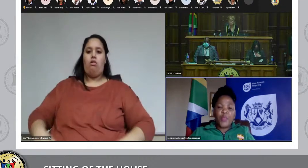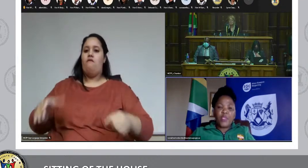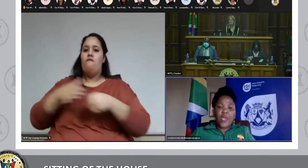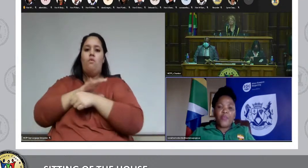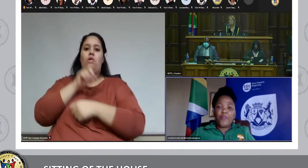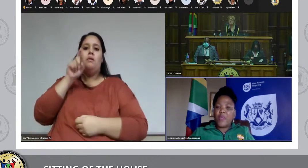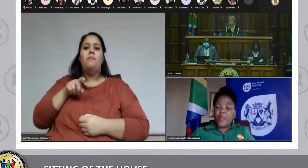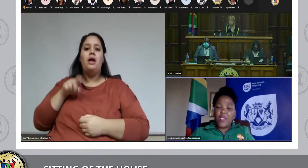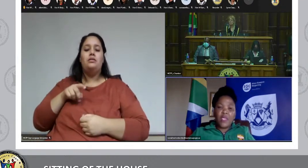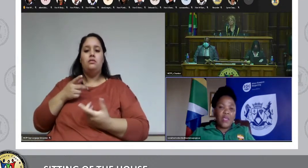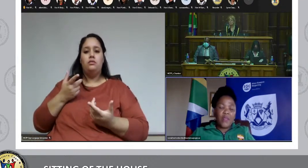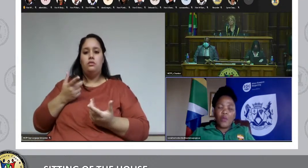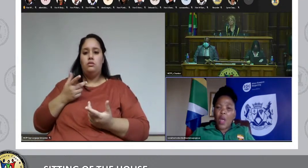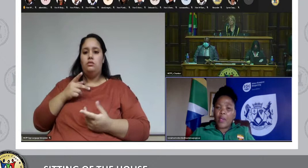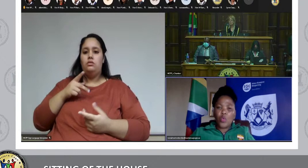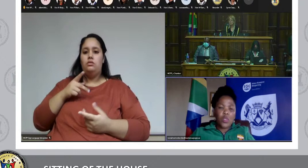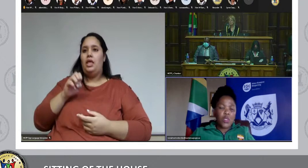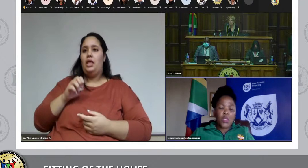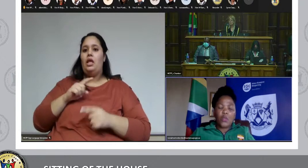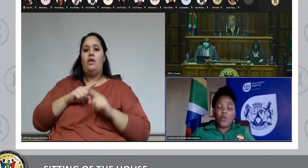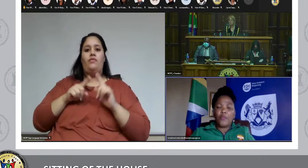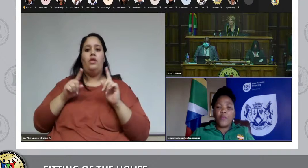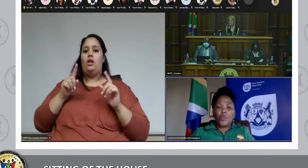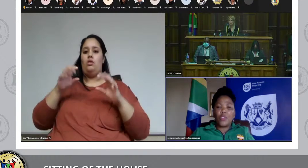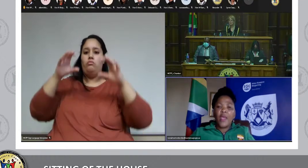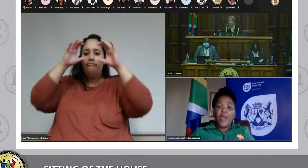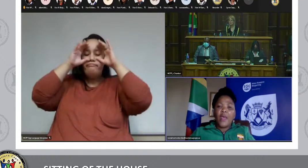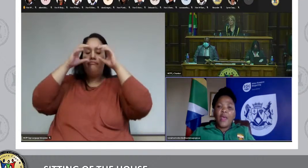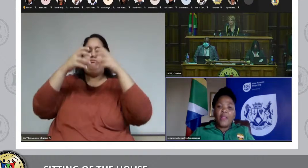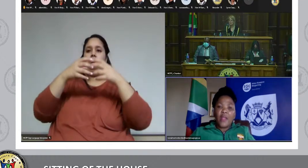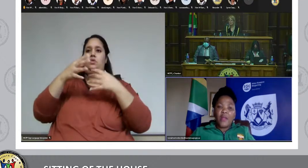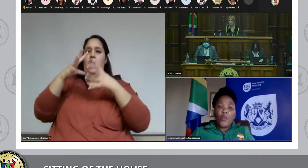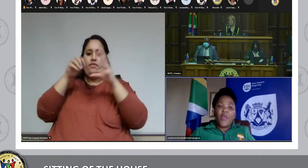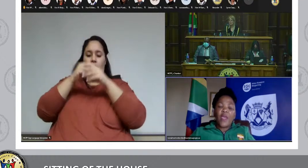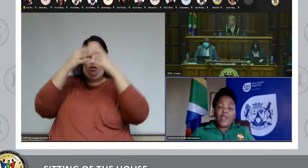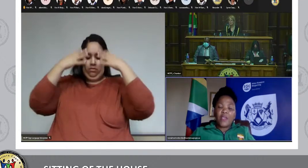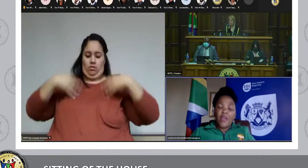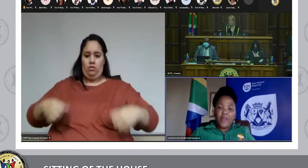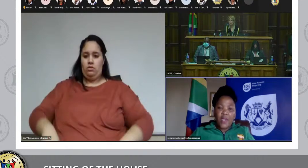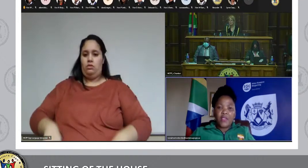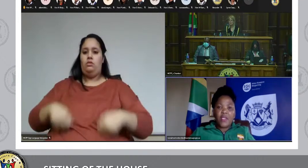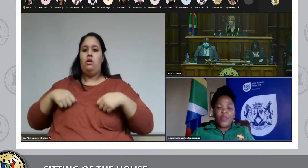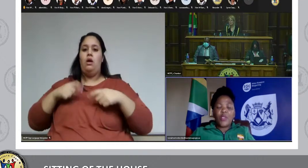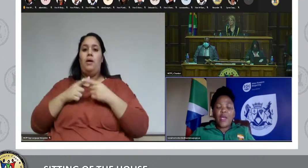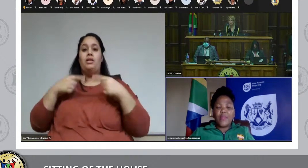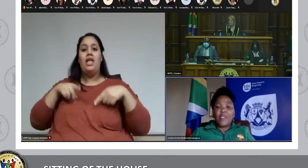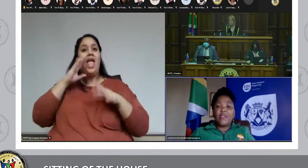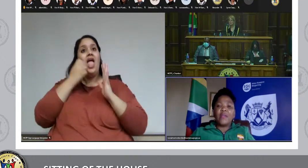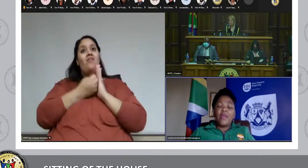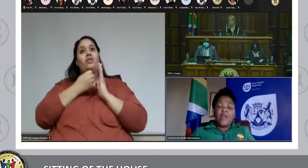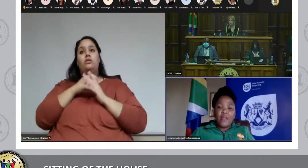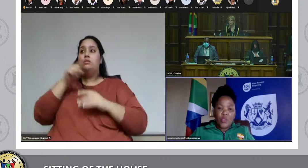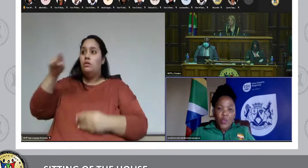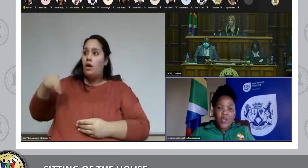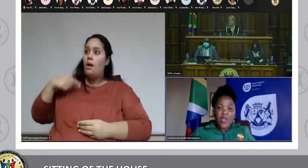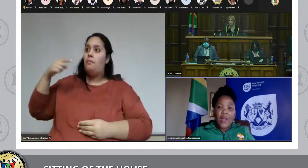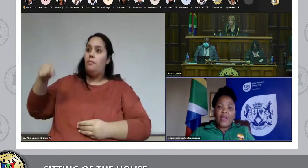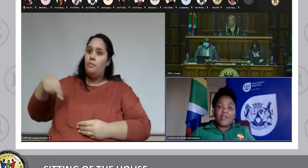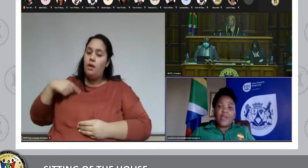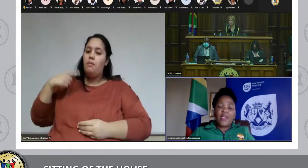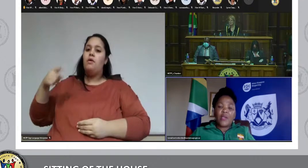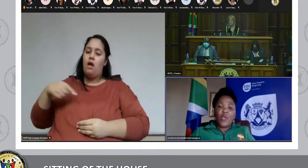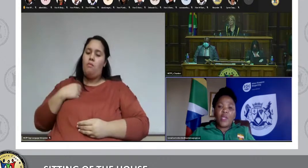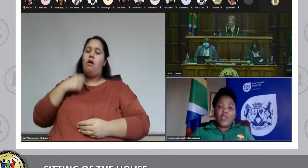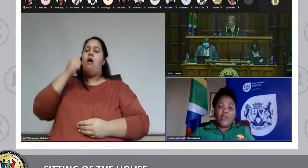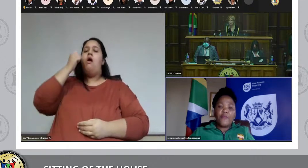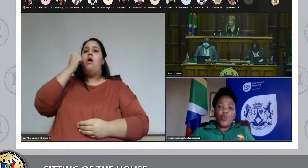for PPE, type of PPE, and then you hide goggles and all of those. And then with as evidence keep on coming in, that's when we